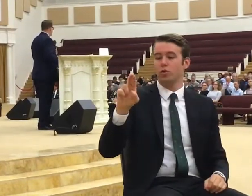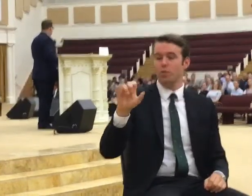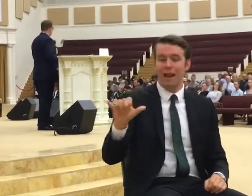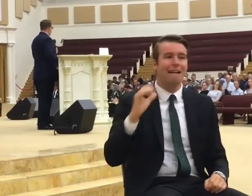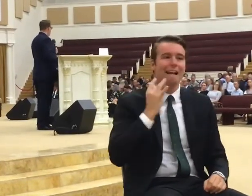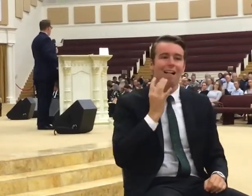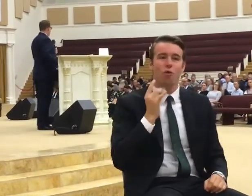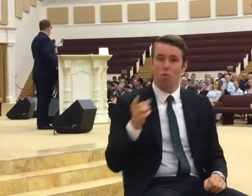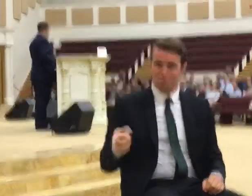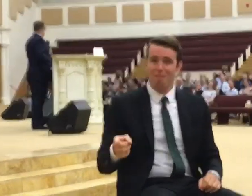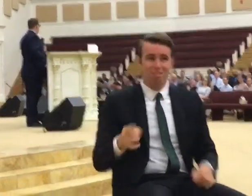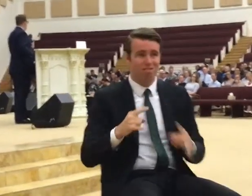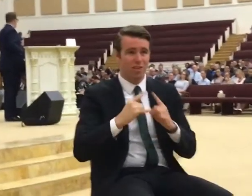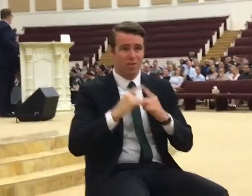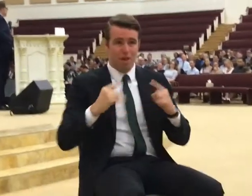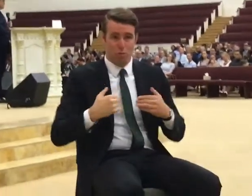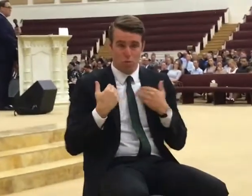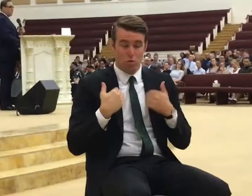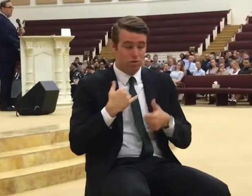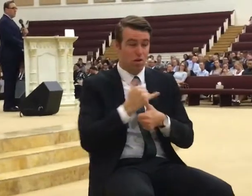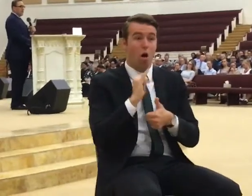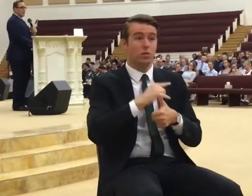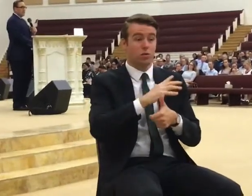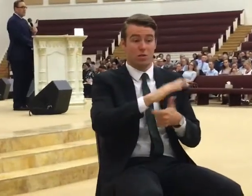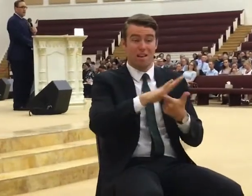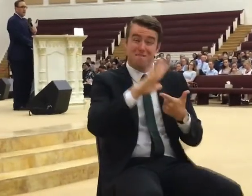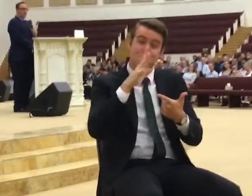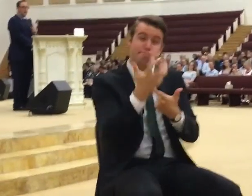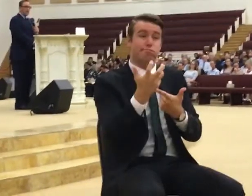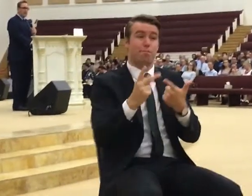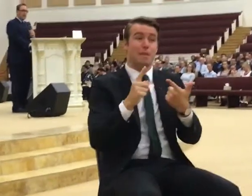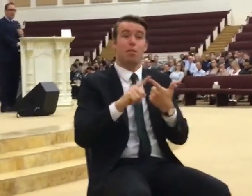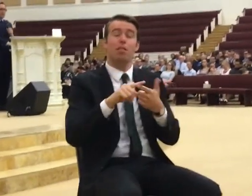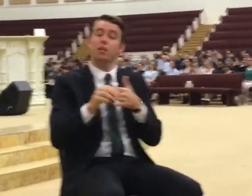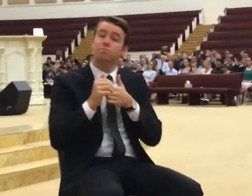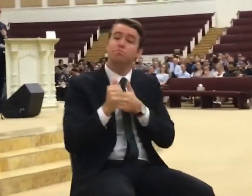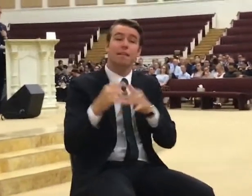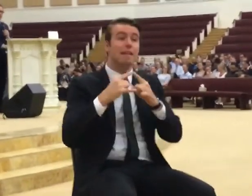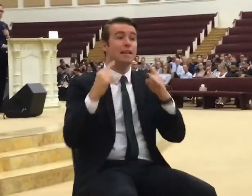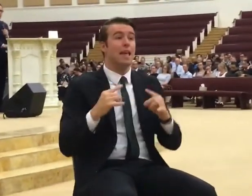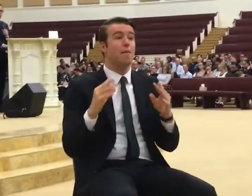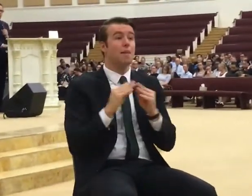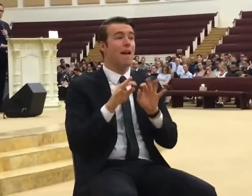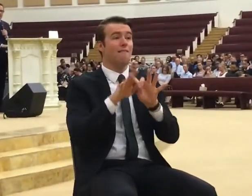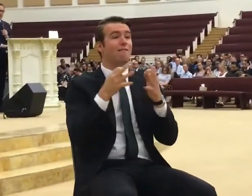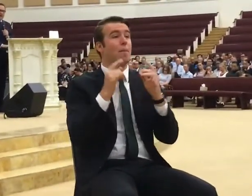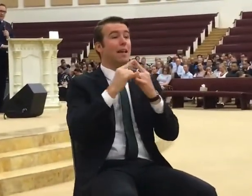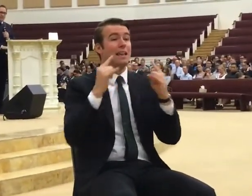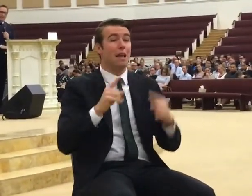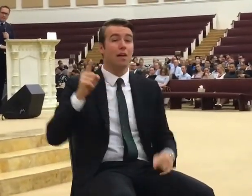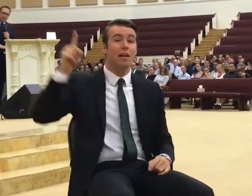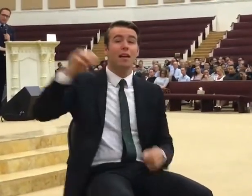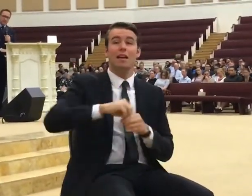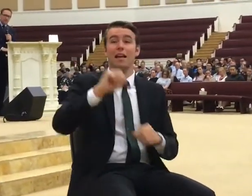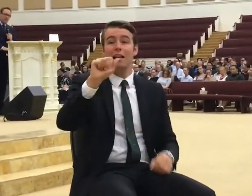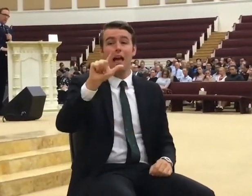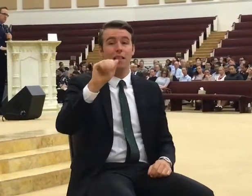California. Then another number were leading camp meeting and family camp all the way in